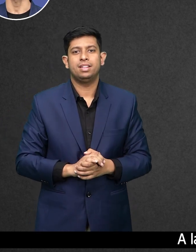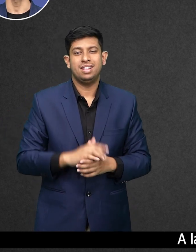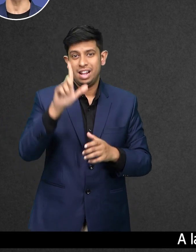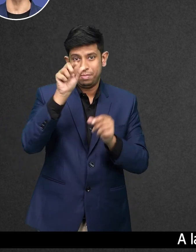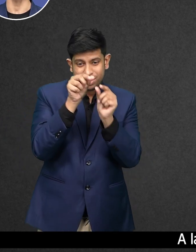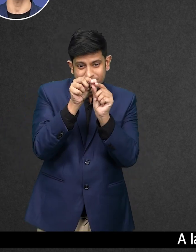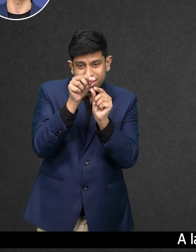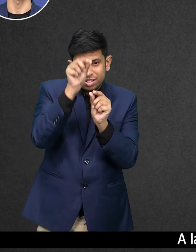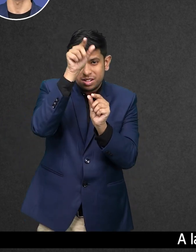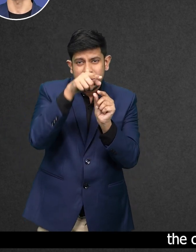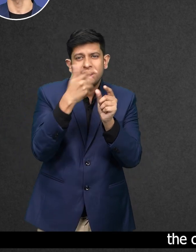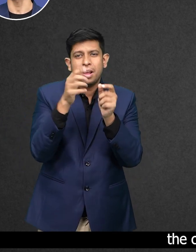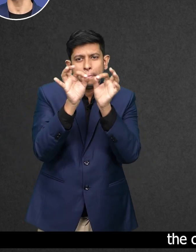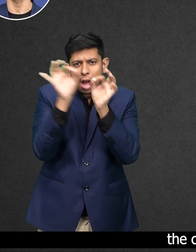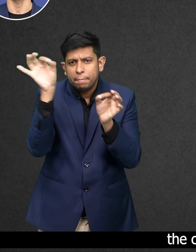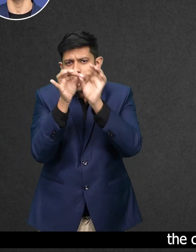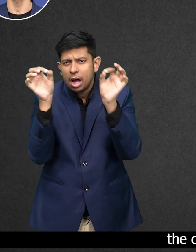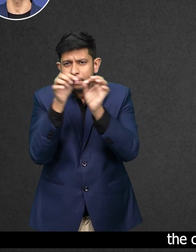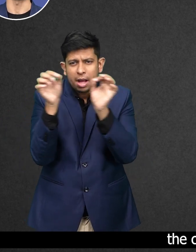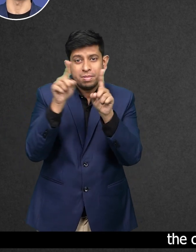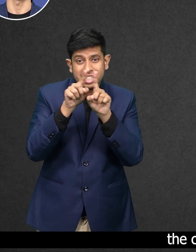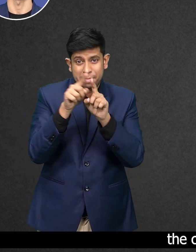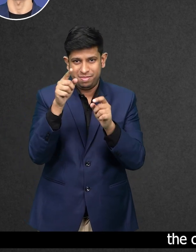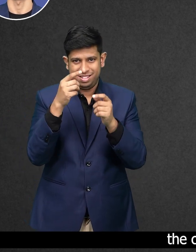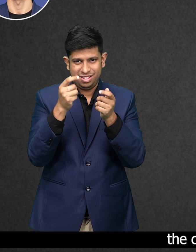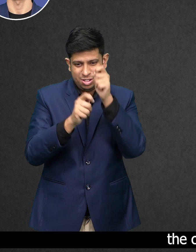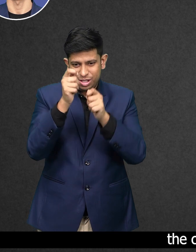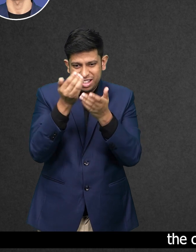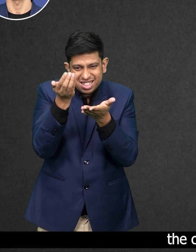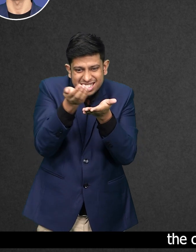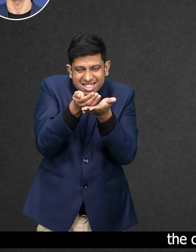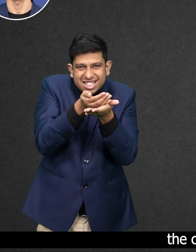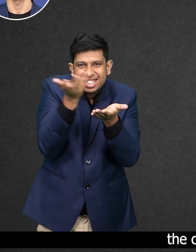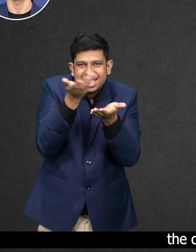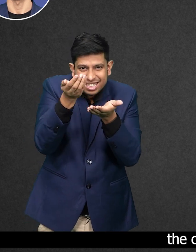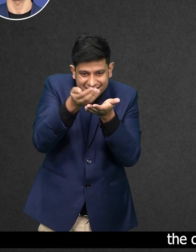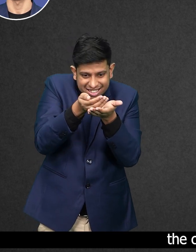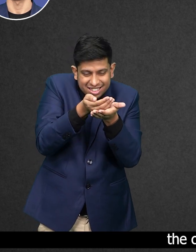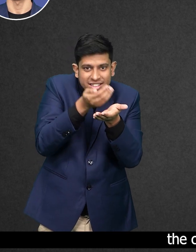A lactometer measures the cream content of milk.